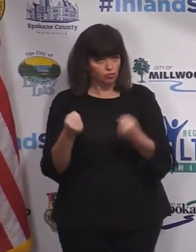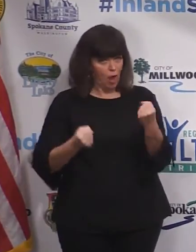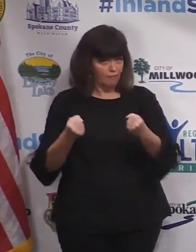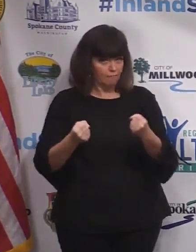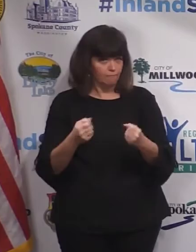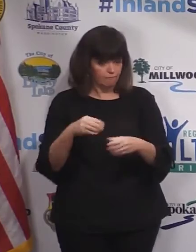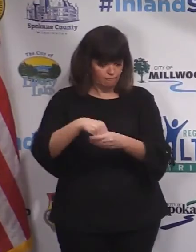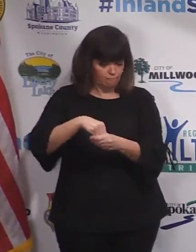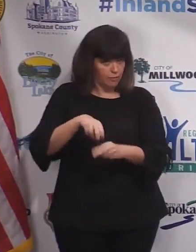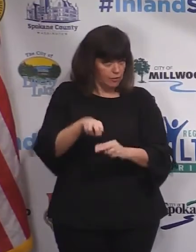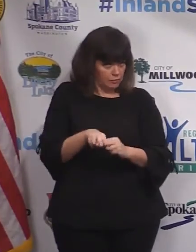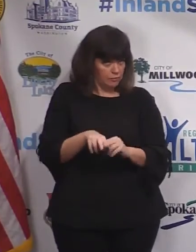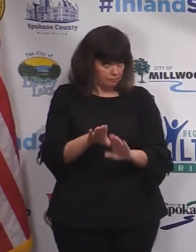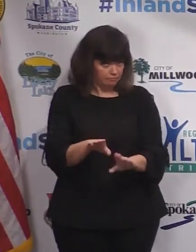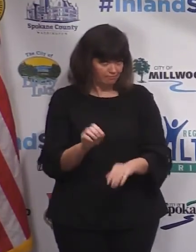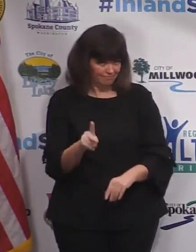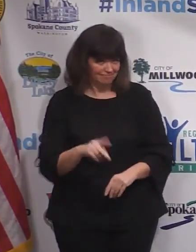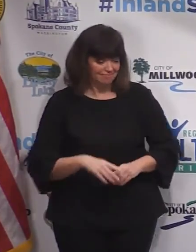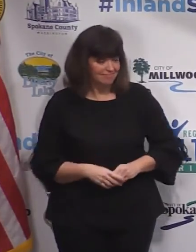Thank you.